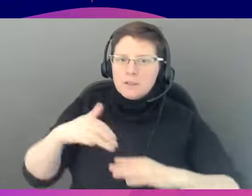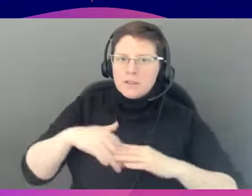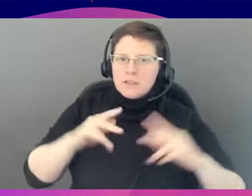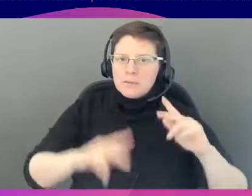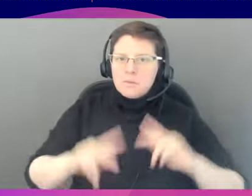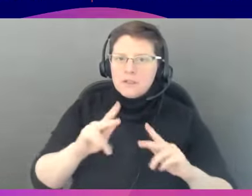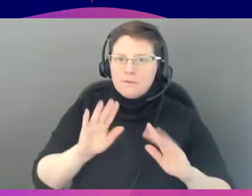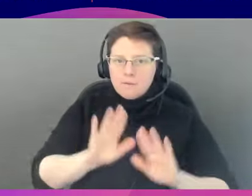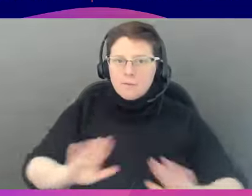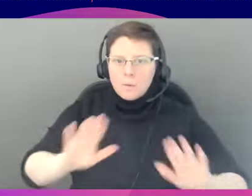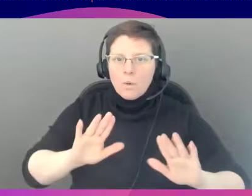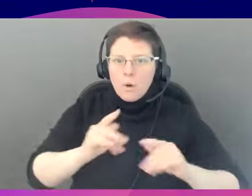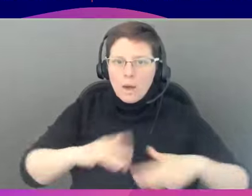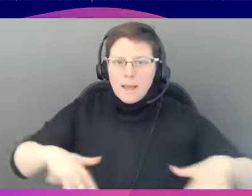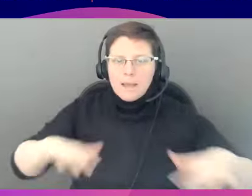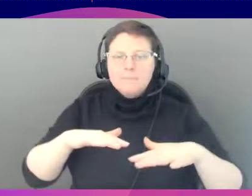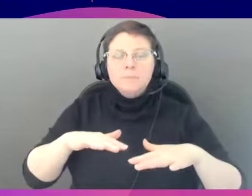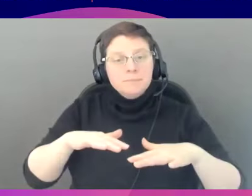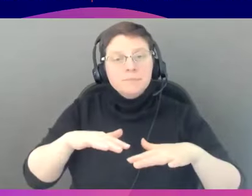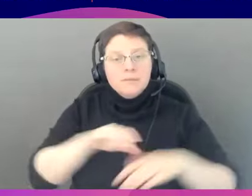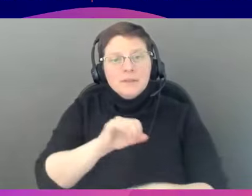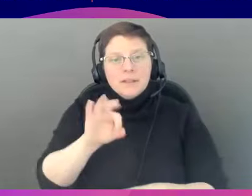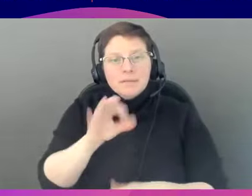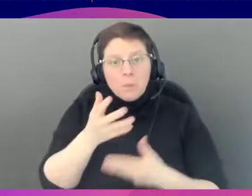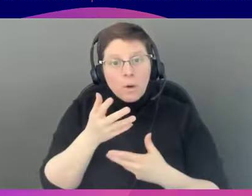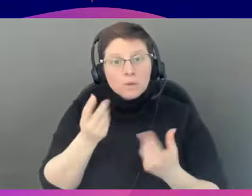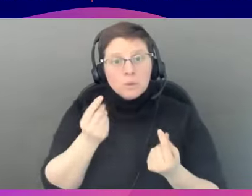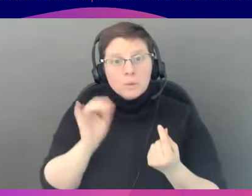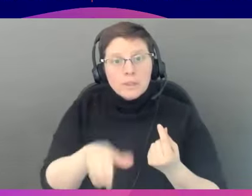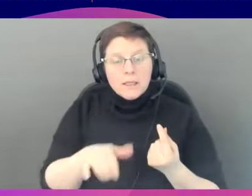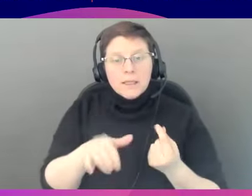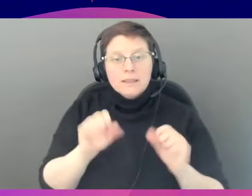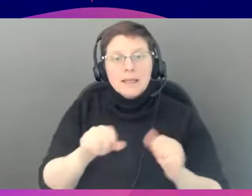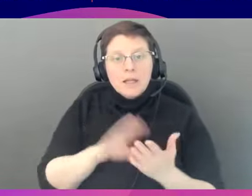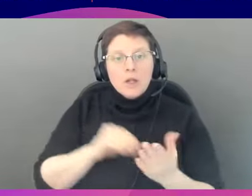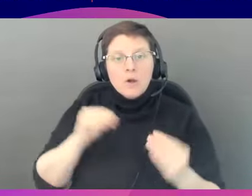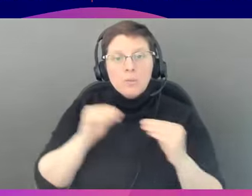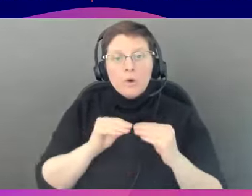original stewards of the land you reside on. And if you'd like to do this, you can learn more at